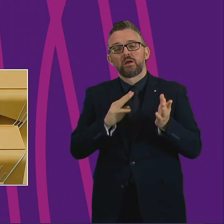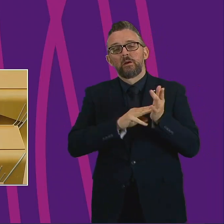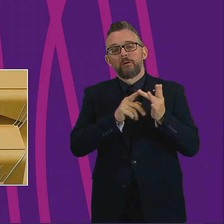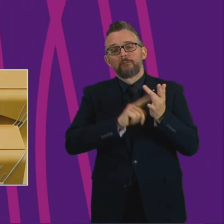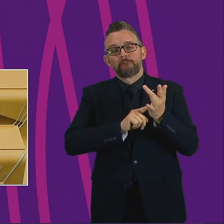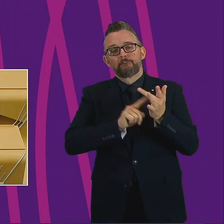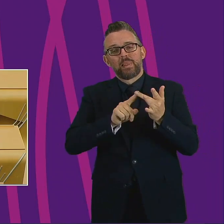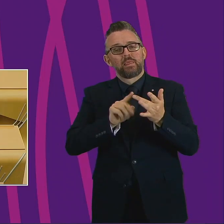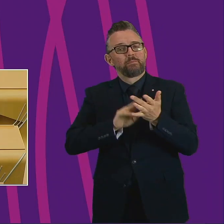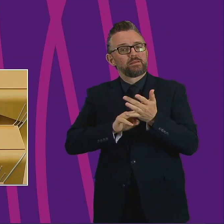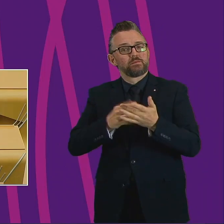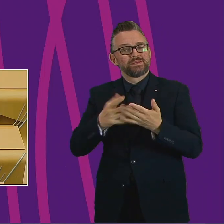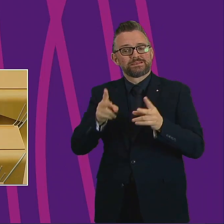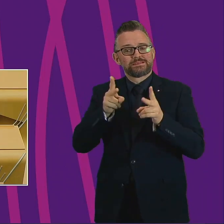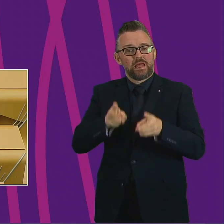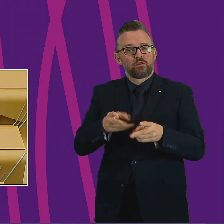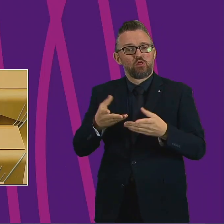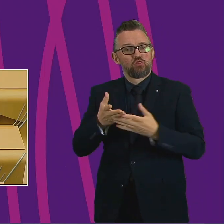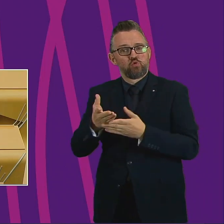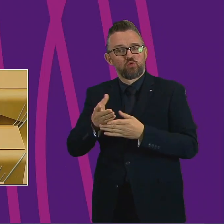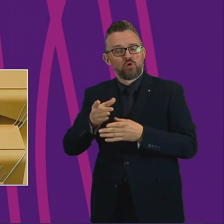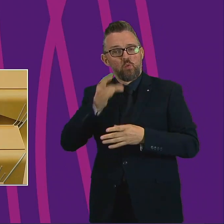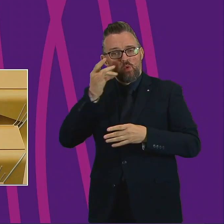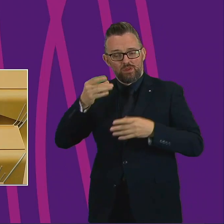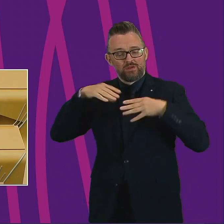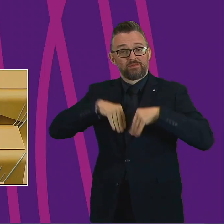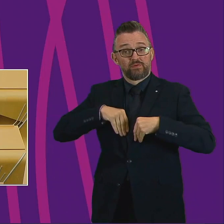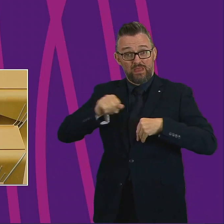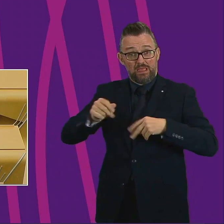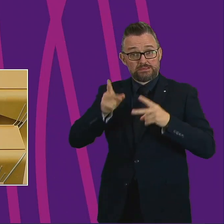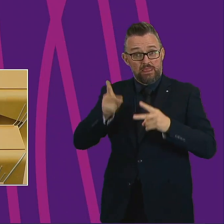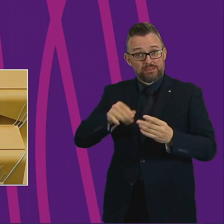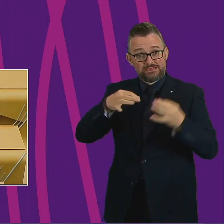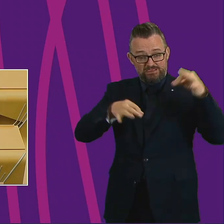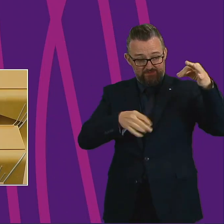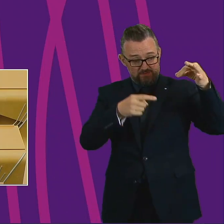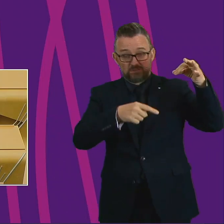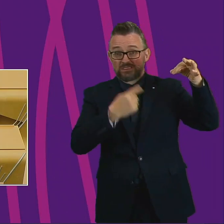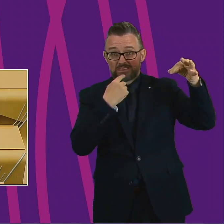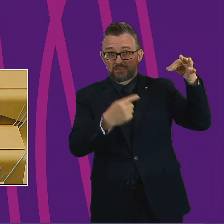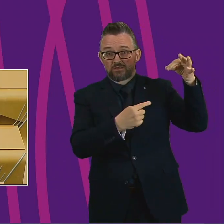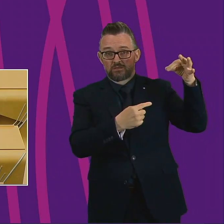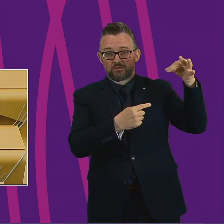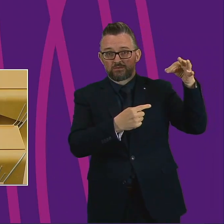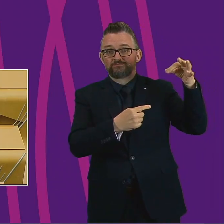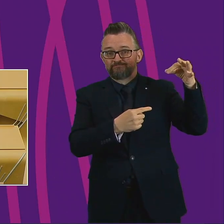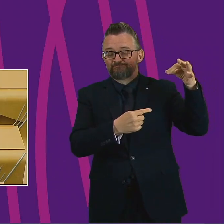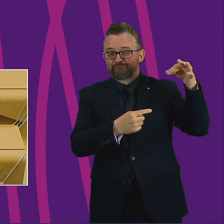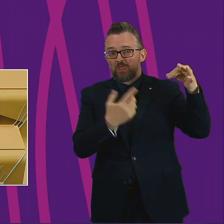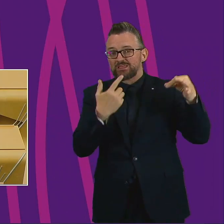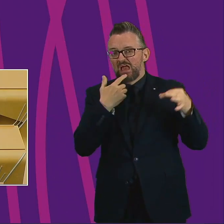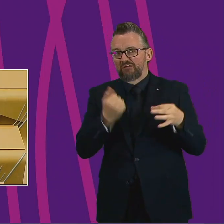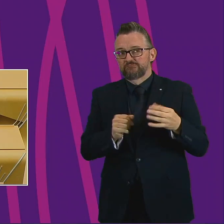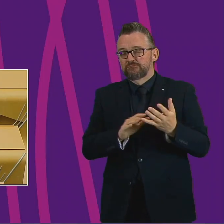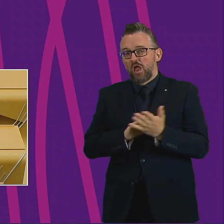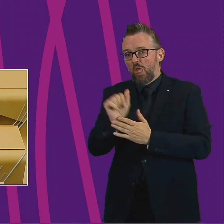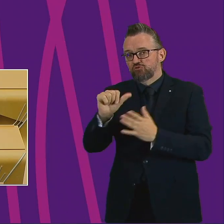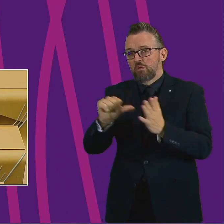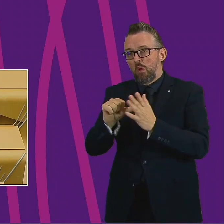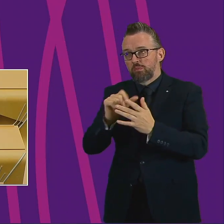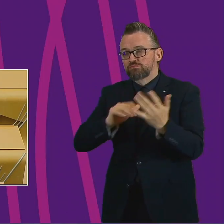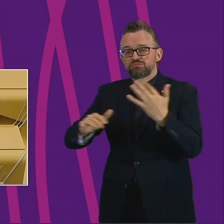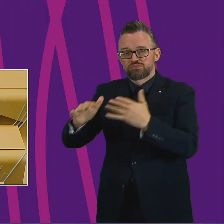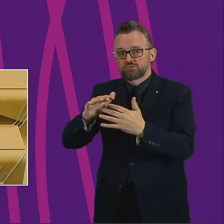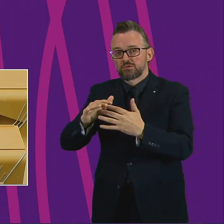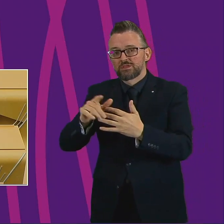a stenotrophomonas infection. It's written on her death certificate. There is a cultural problem, and there was an attempt by the leadership of